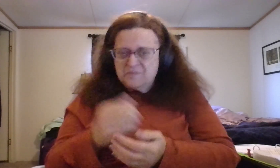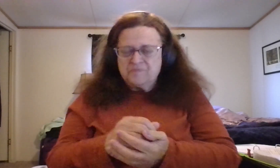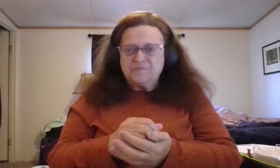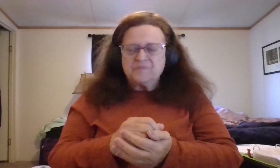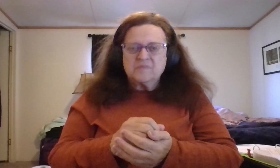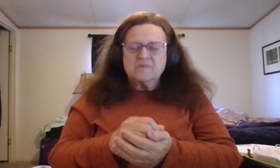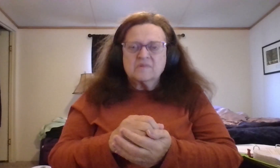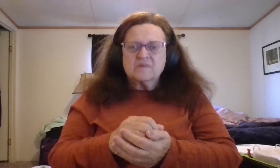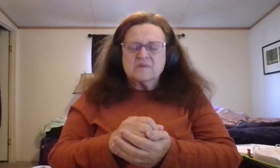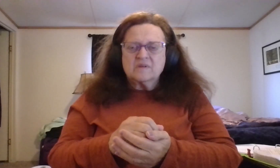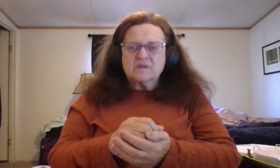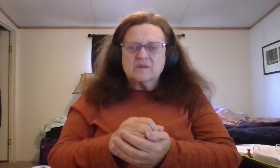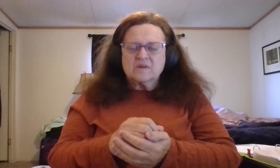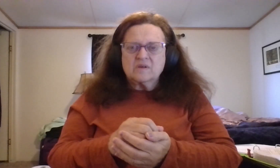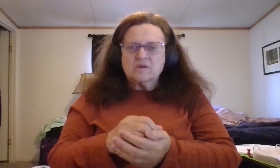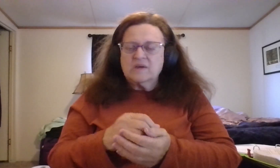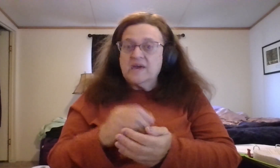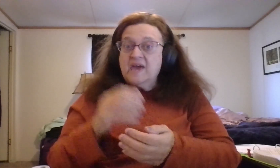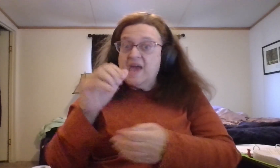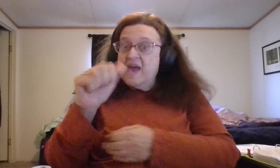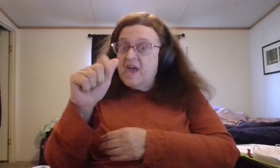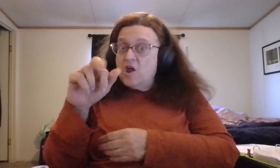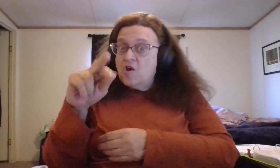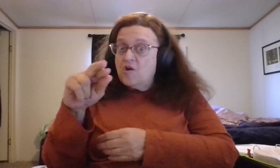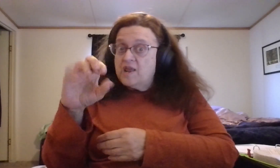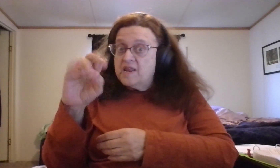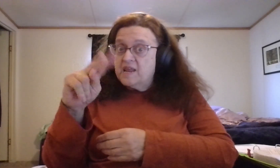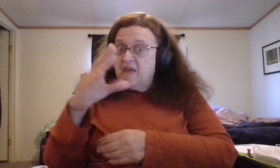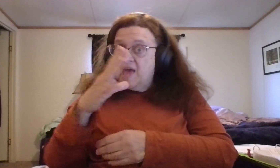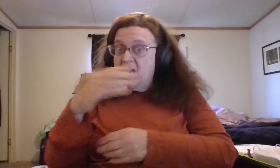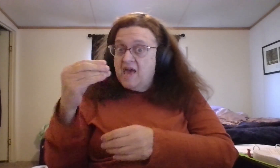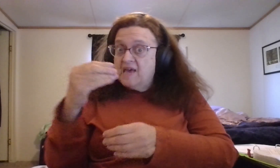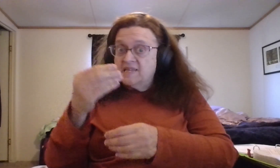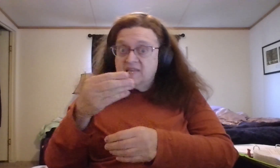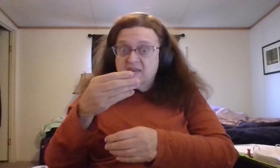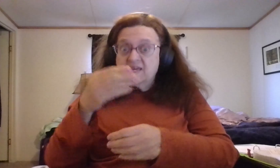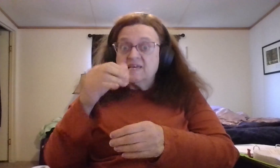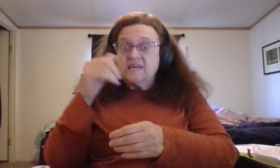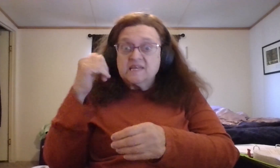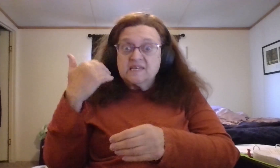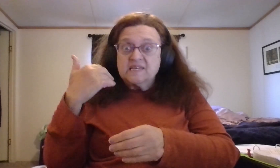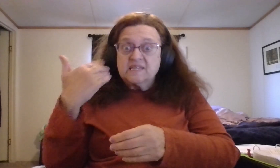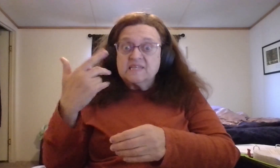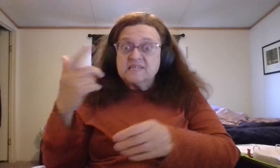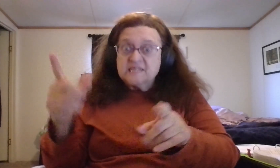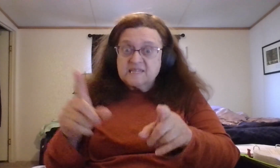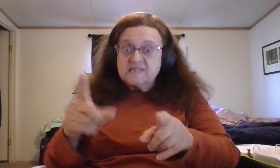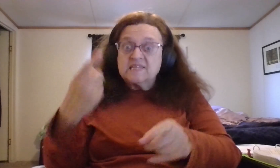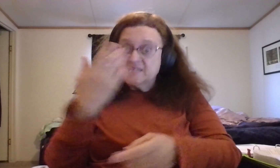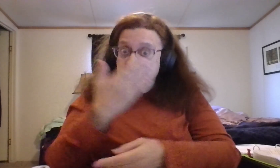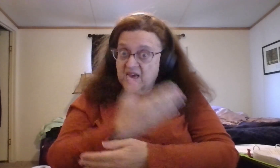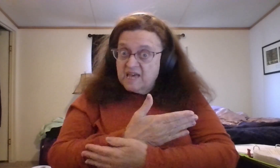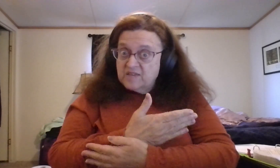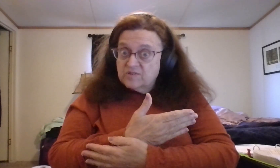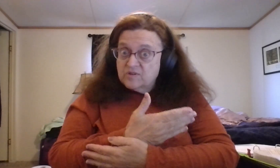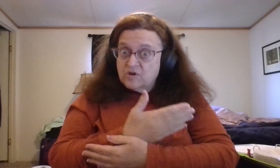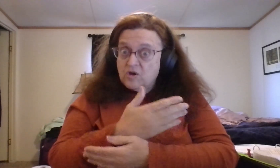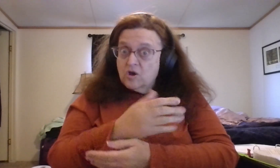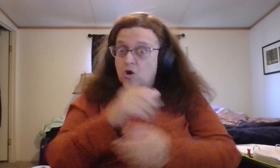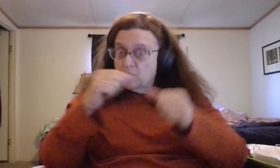So Aaron and his sons, they were priests, who were to keep the lamps